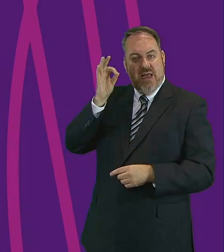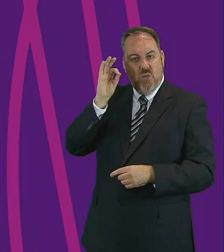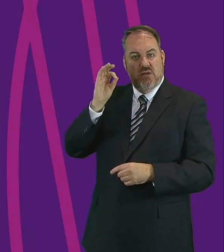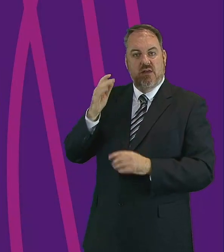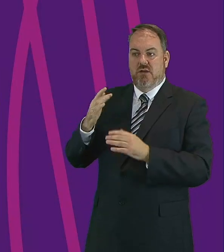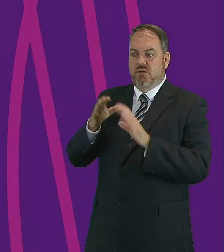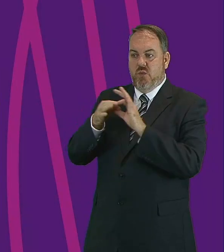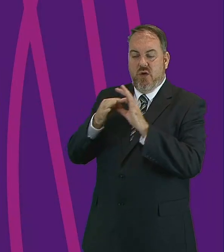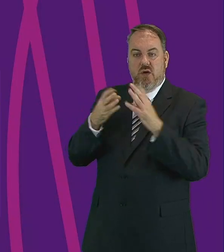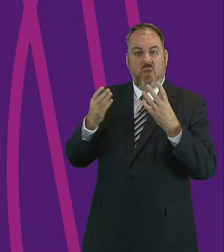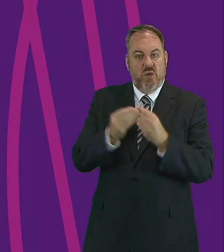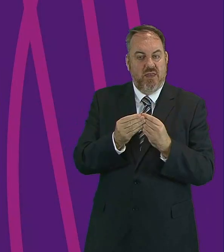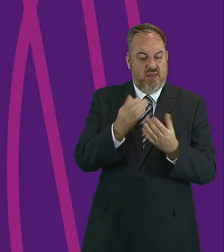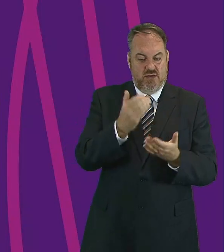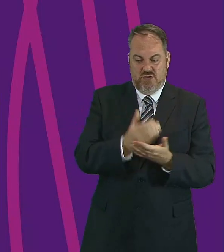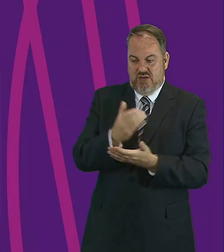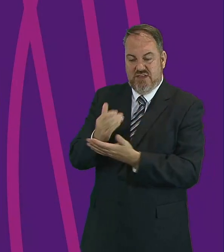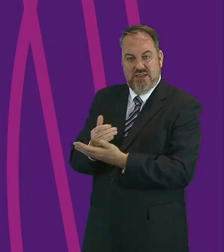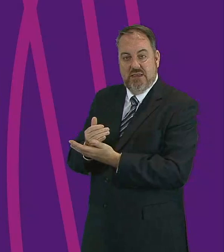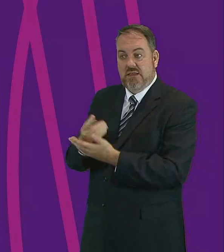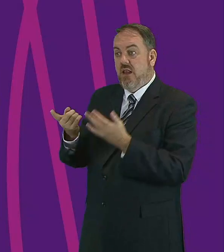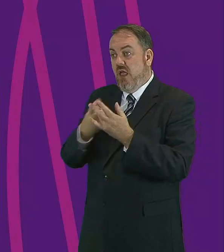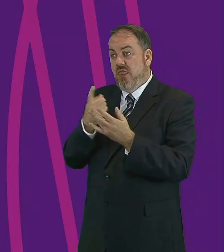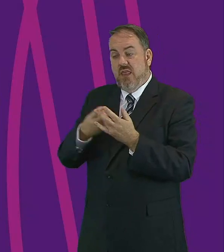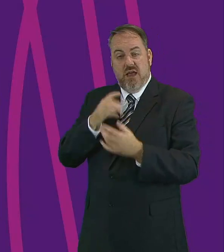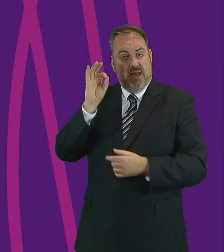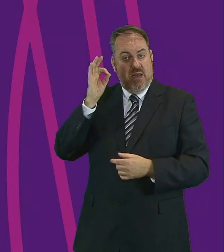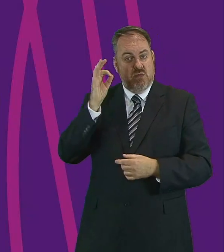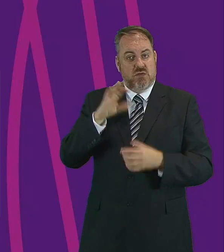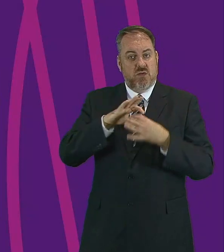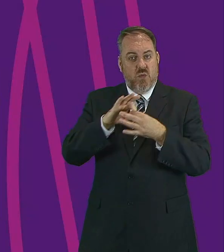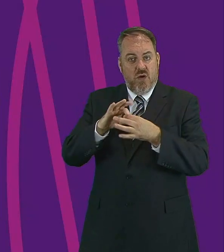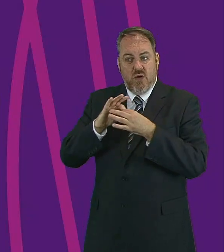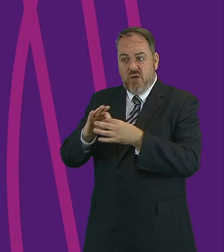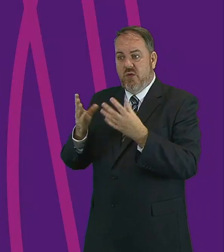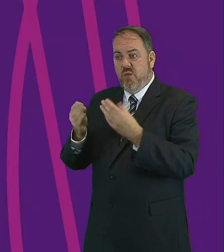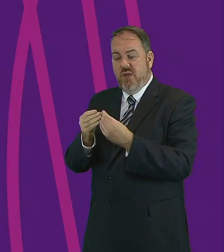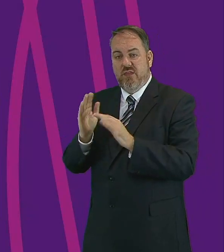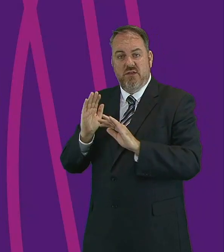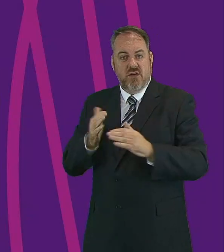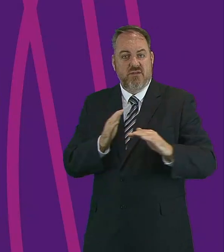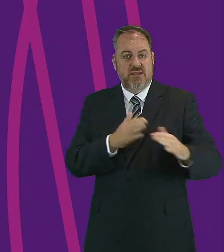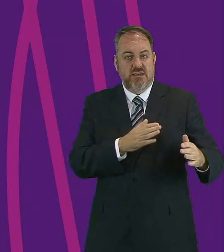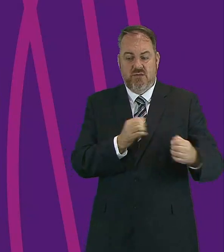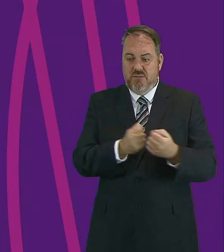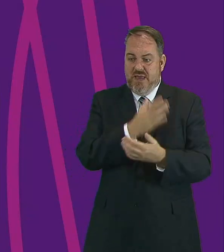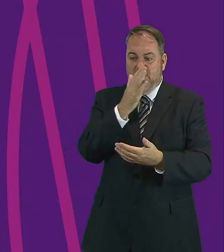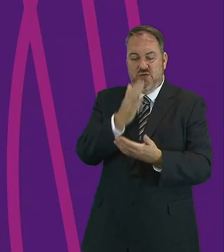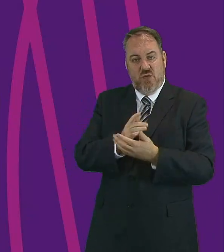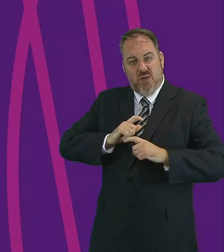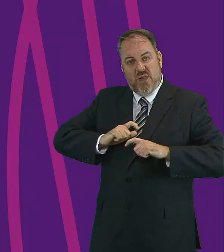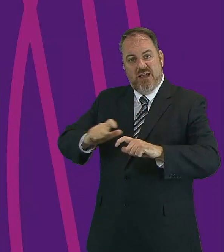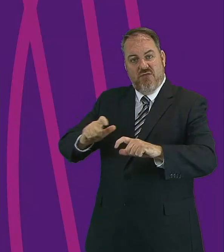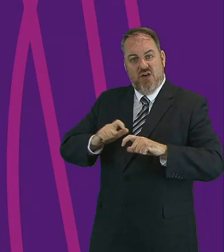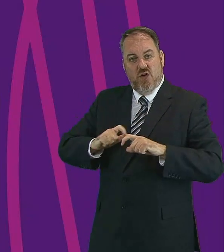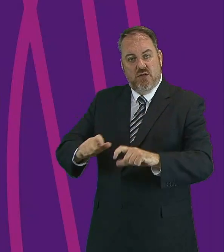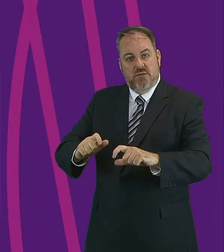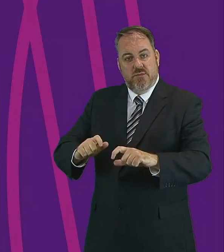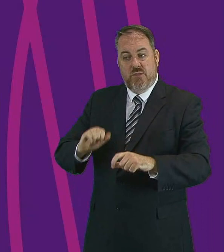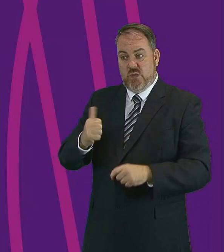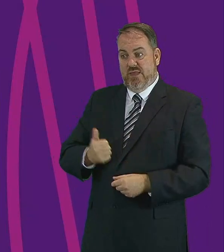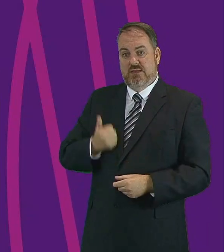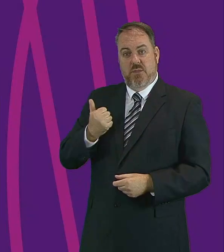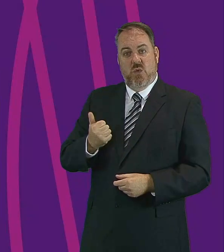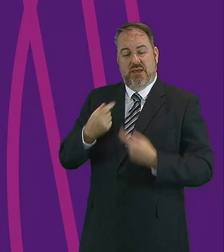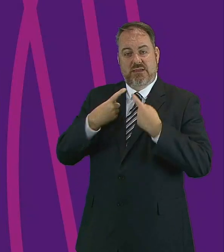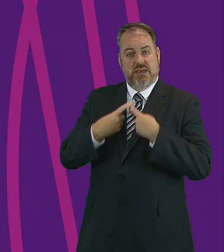the government to work with local authorities to consider the best arrangements for the long-term support. I think the announcement this morning is not only welcome